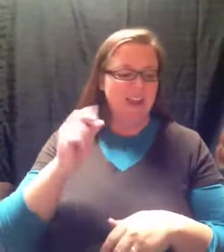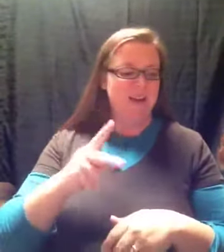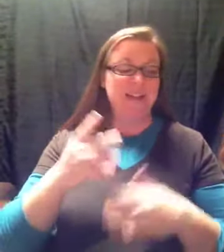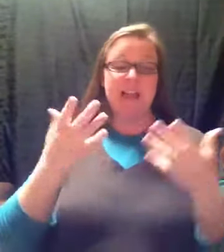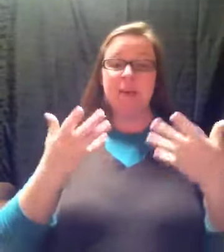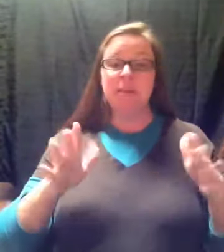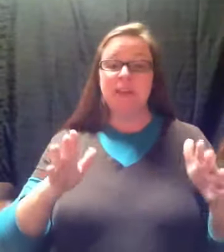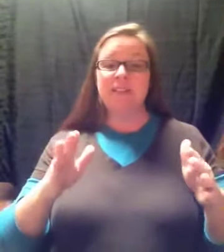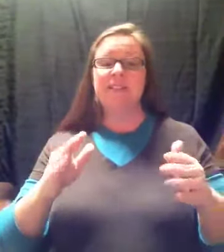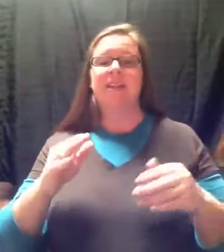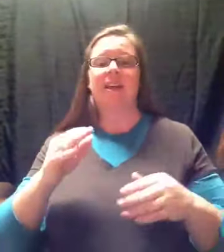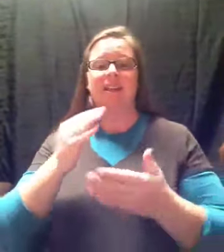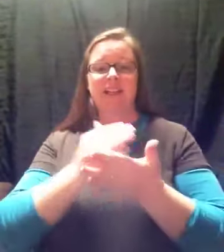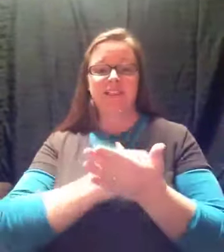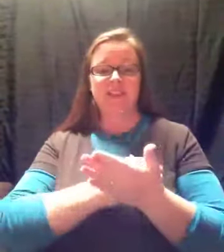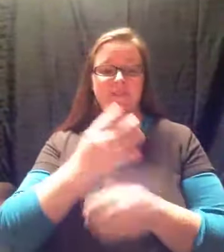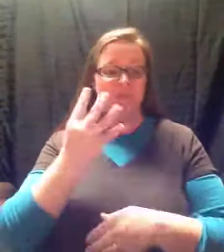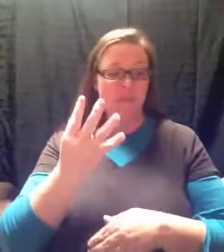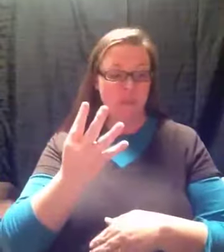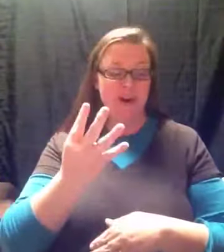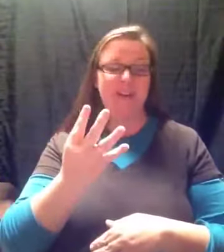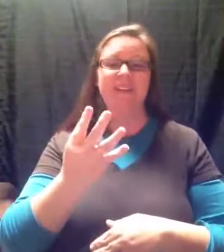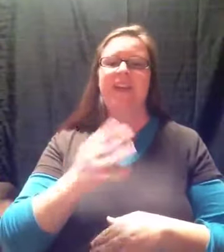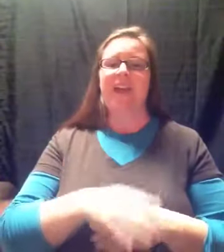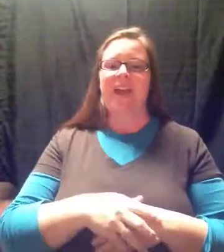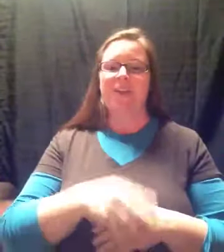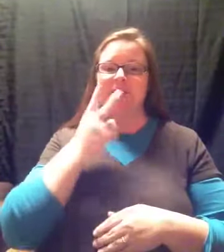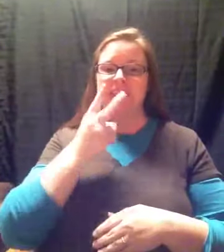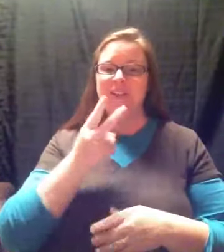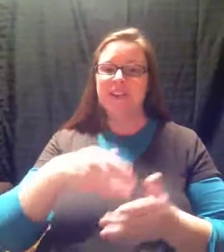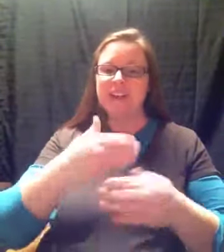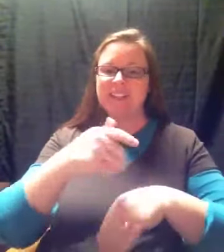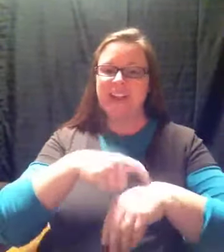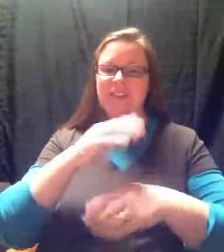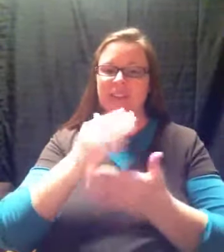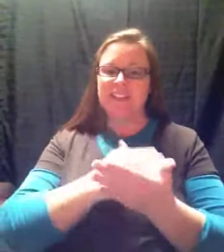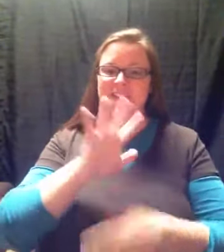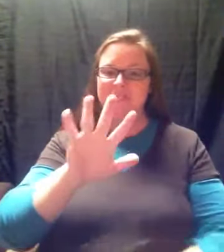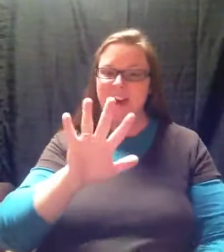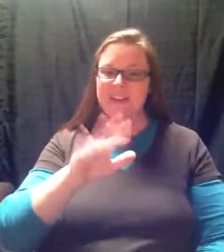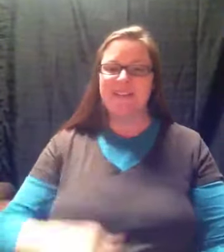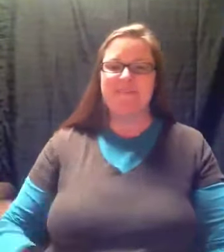Anyways, that completes lesson 4, and we'll see you next time for lesson 5.